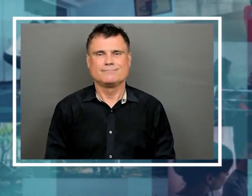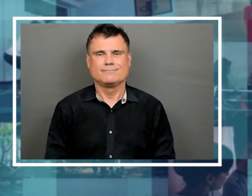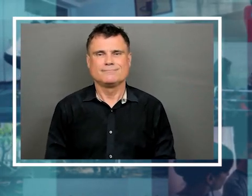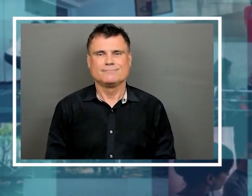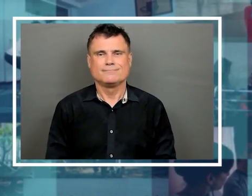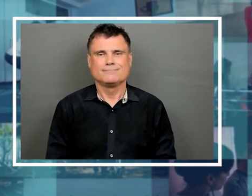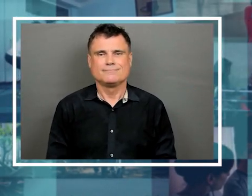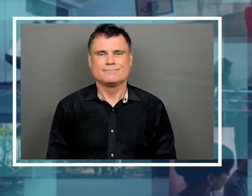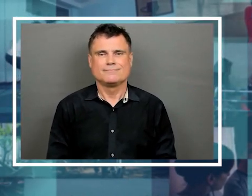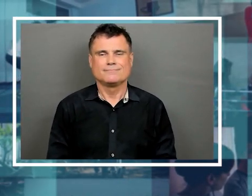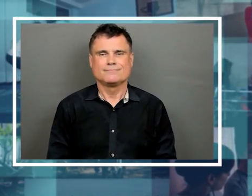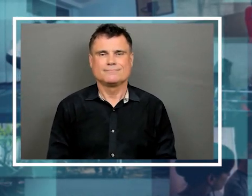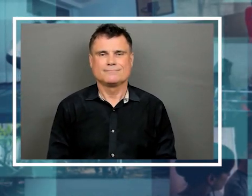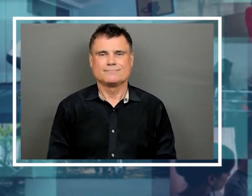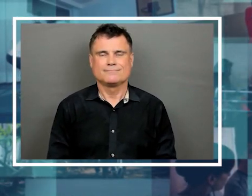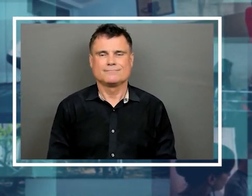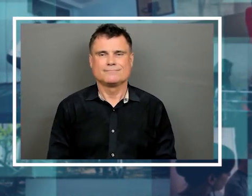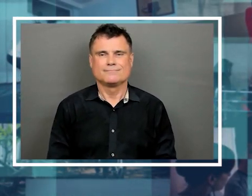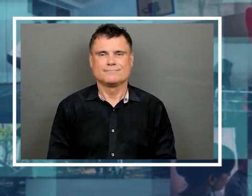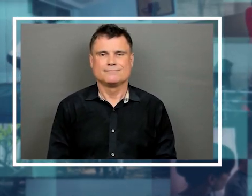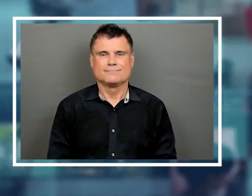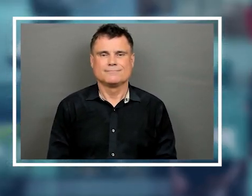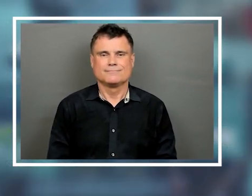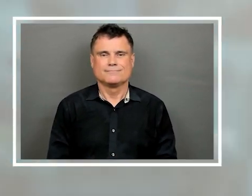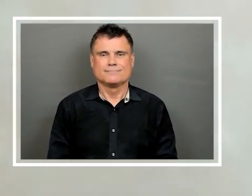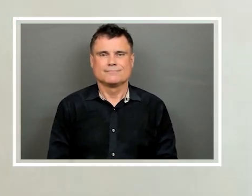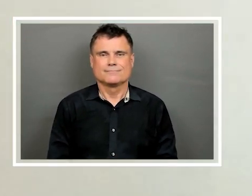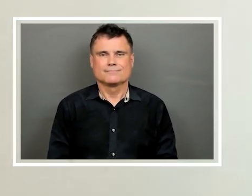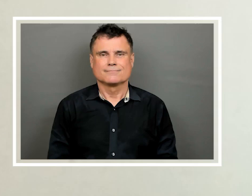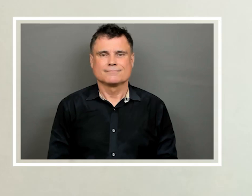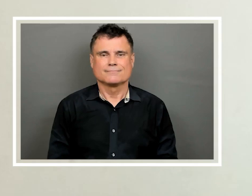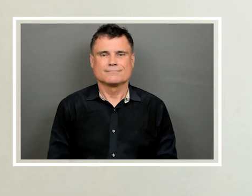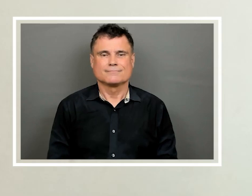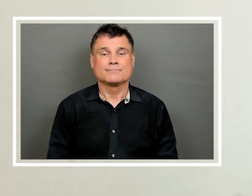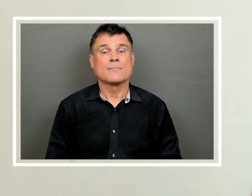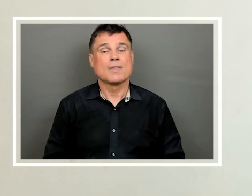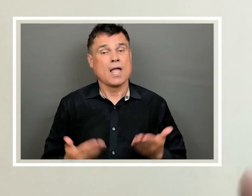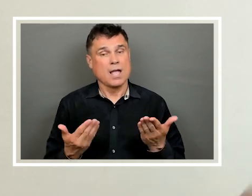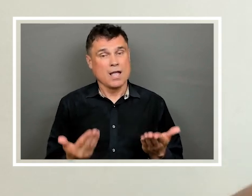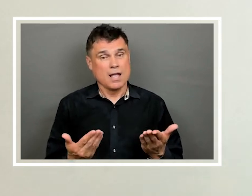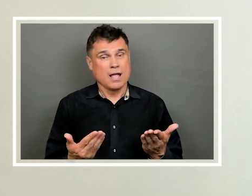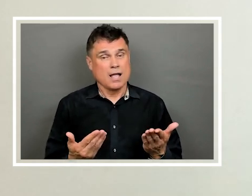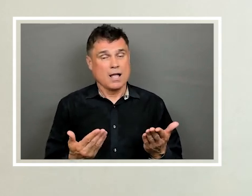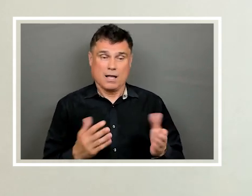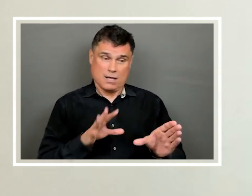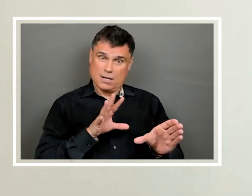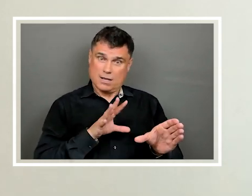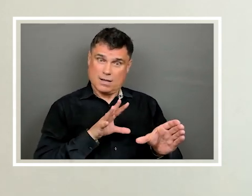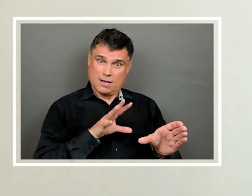Marcelina, 23, from Samoa, speaks in Samoan Sign Language.